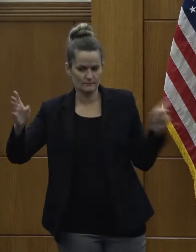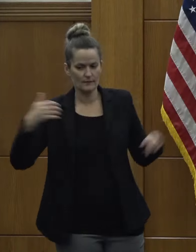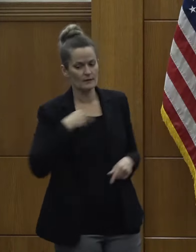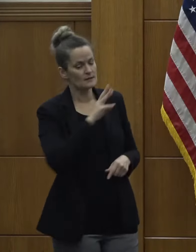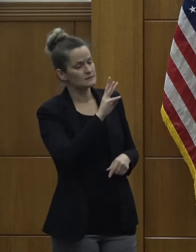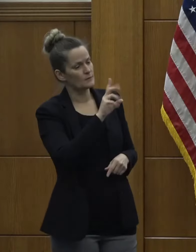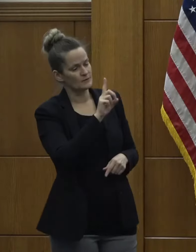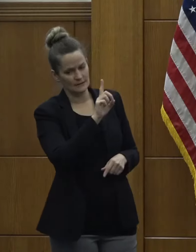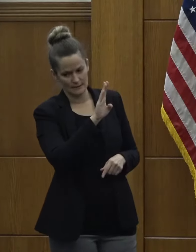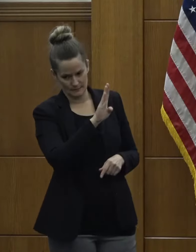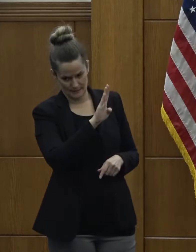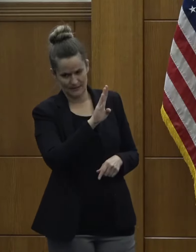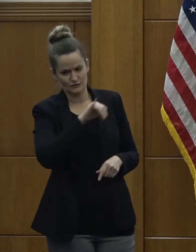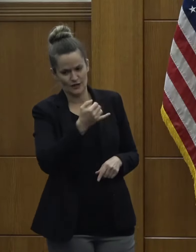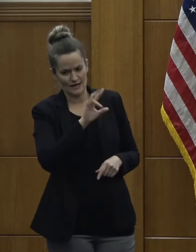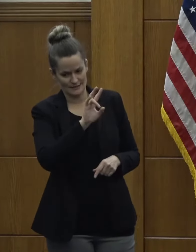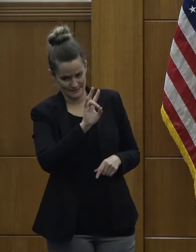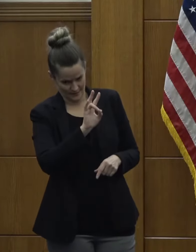WDBJ7, do you have a question?